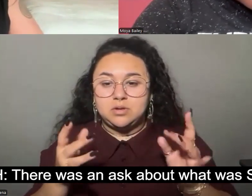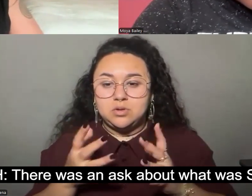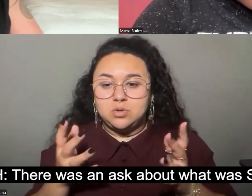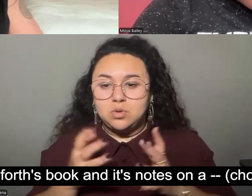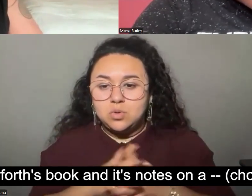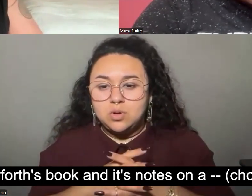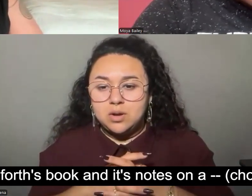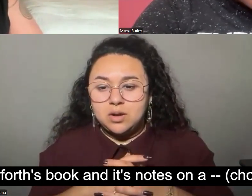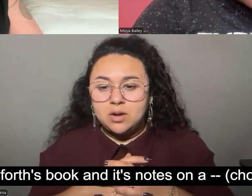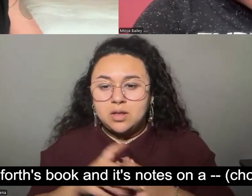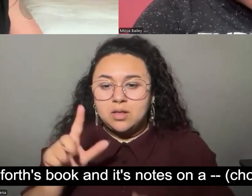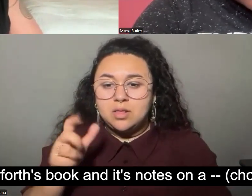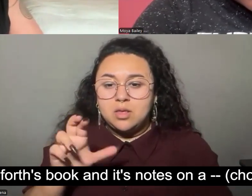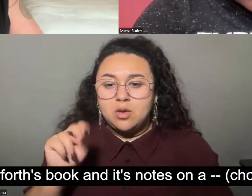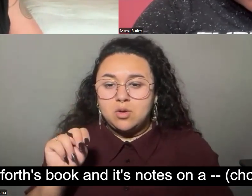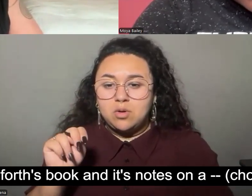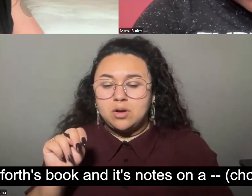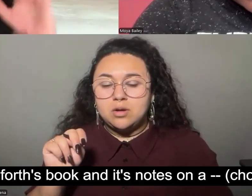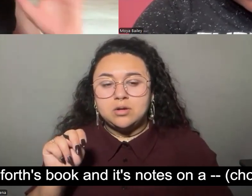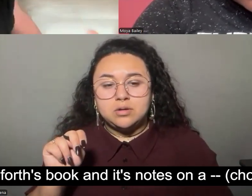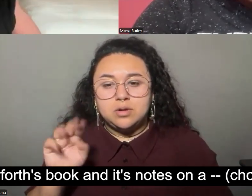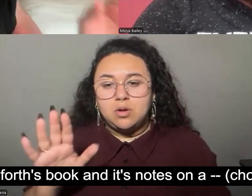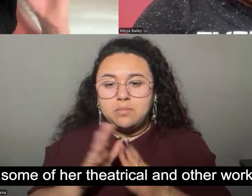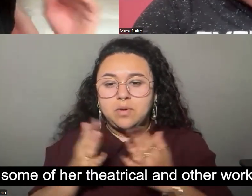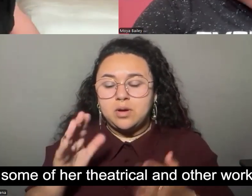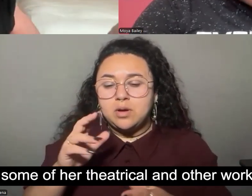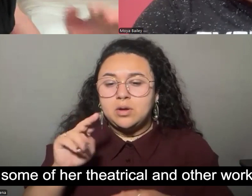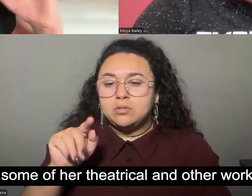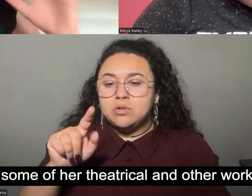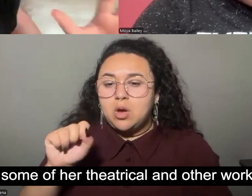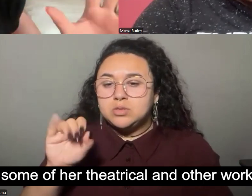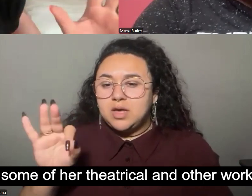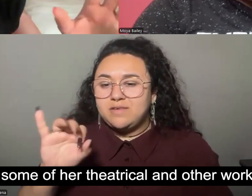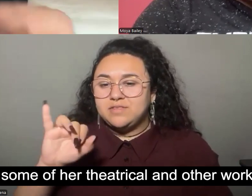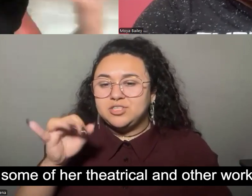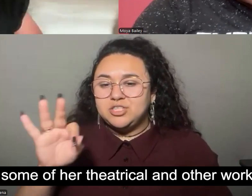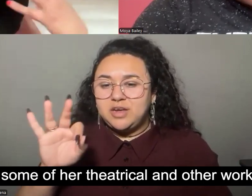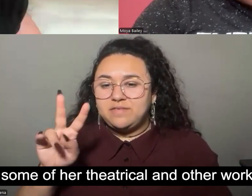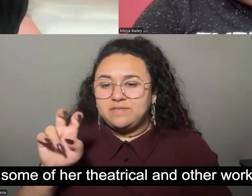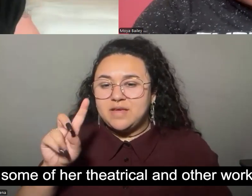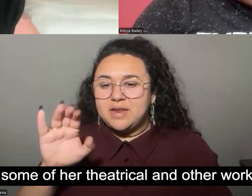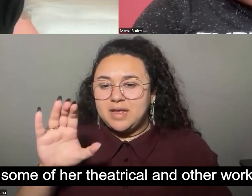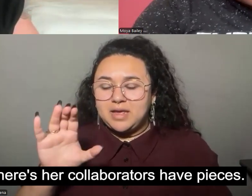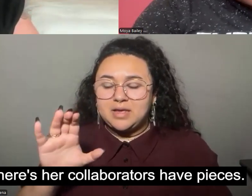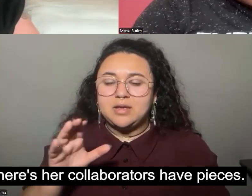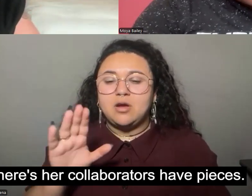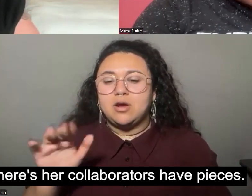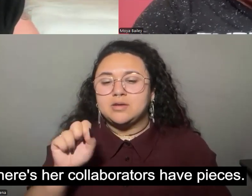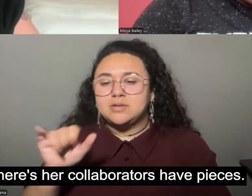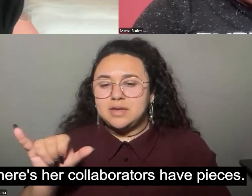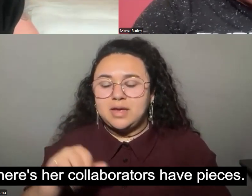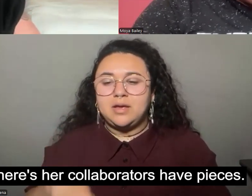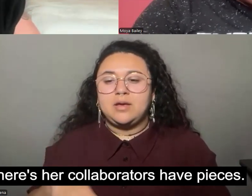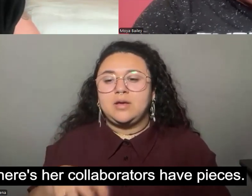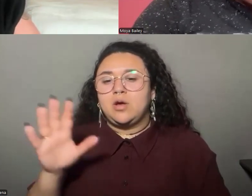Bridgeforth's book, and it's Notes on a Oh, Jazz Aesthetic. And it's her collected like essays and some of her theatrical and like other work. And there's like